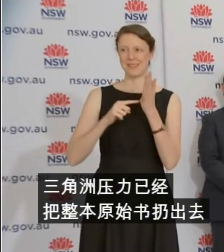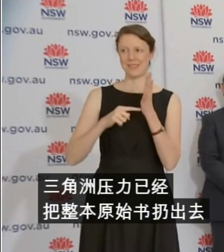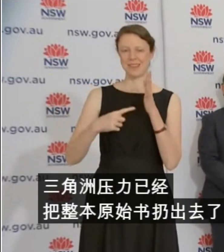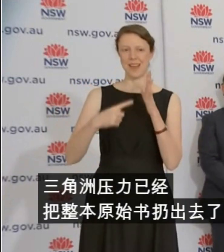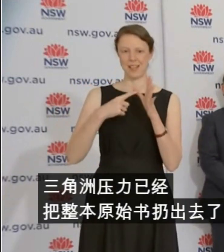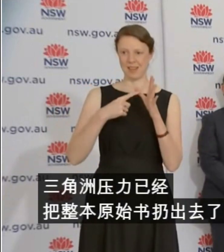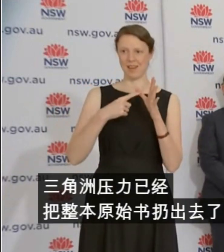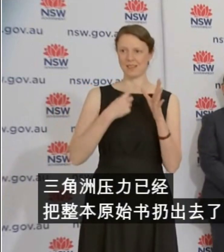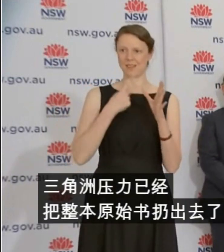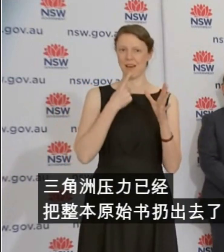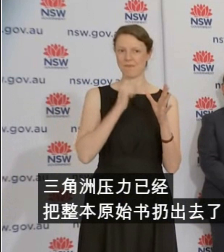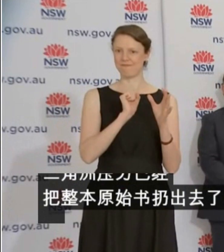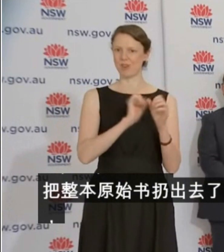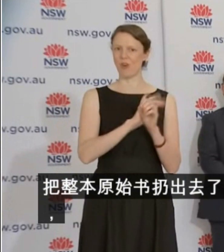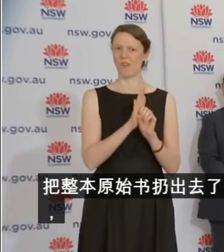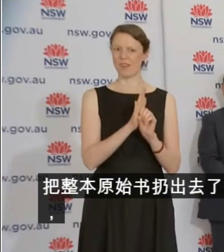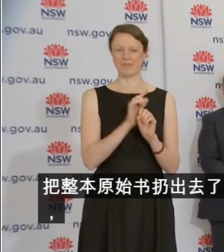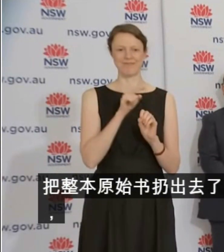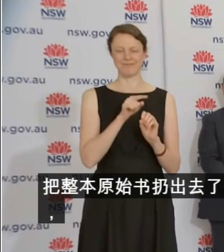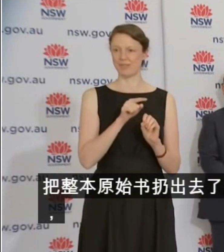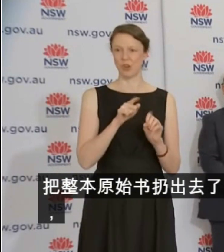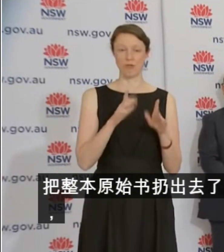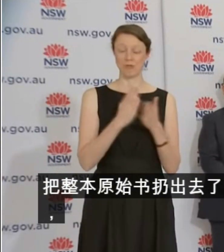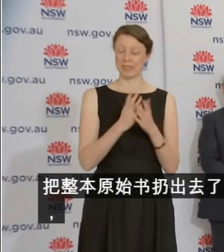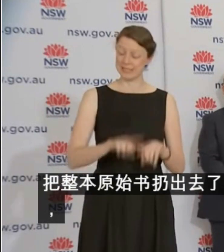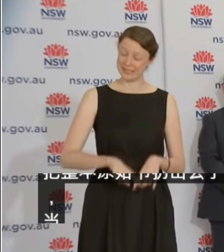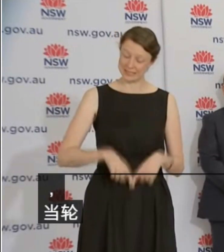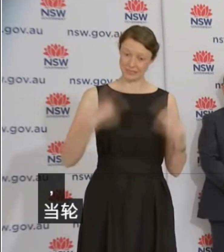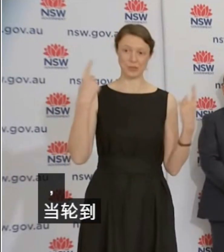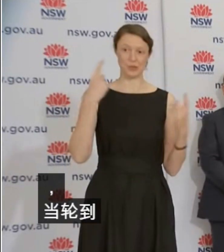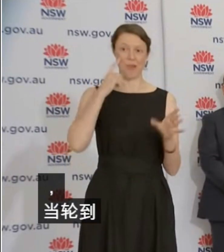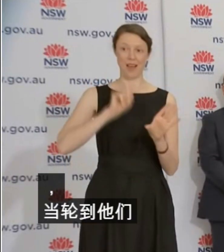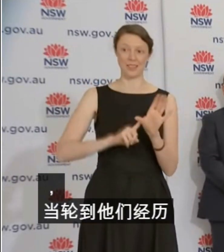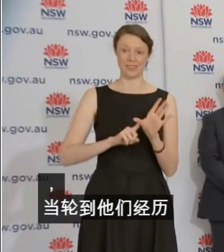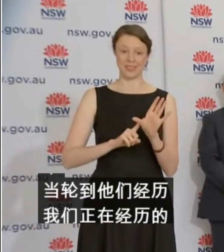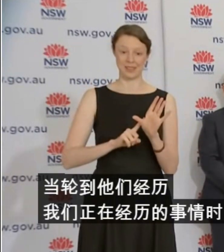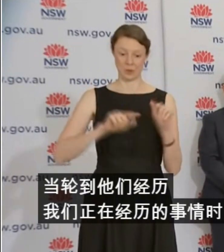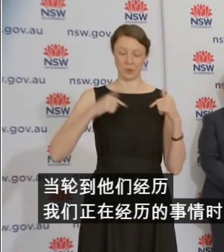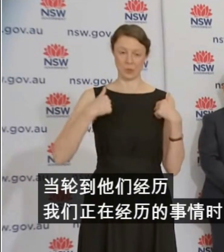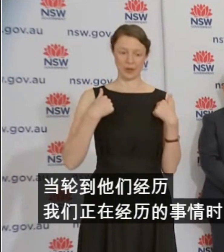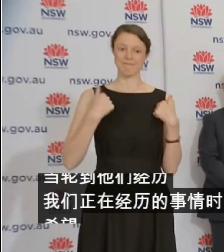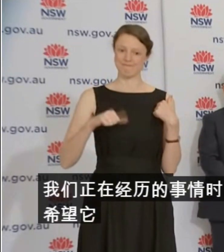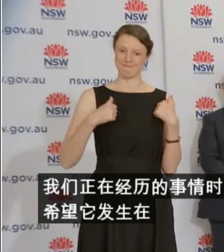book out the door, and other states will come to realise this when it's their turn to go through what we're